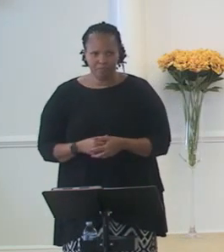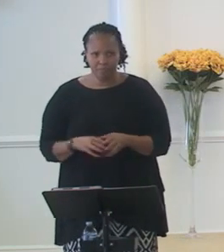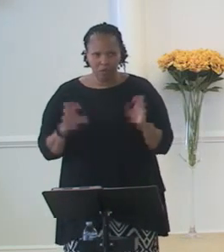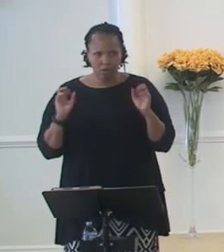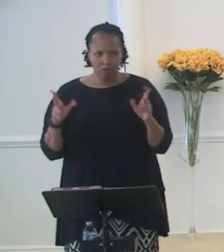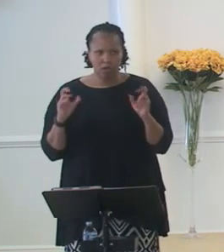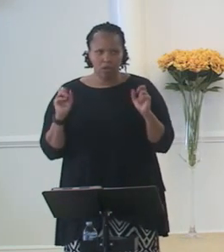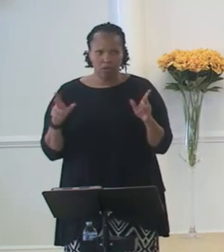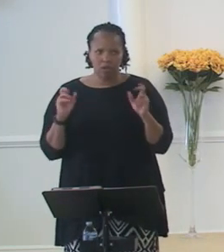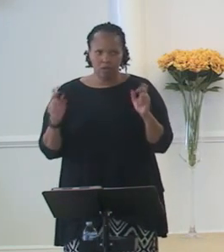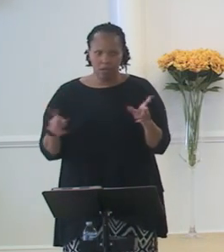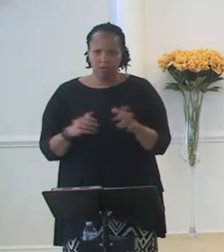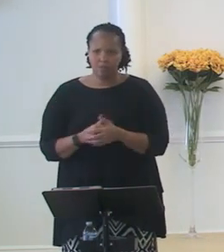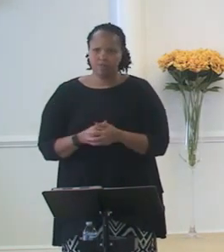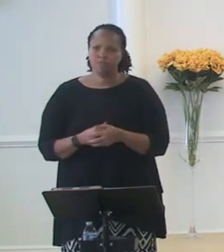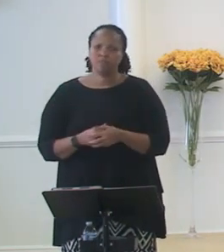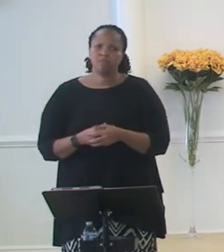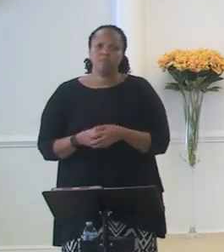Okay. It's